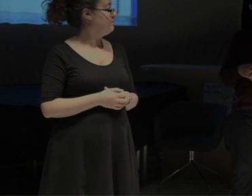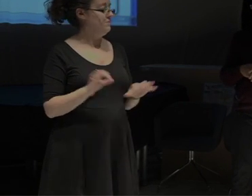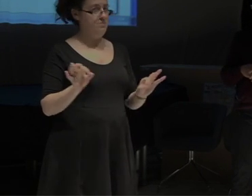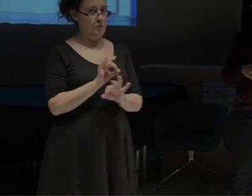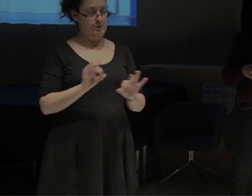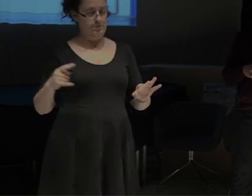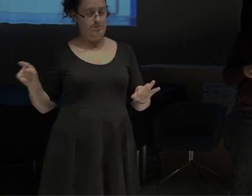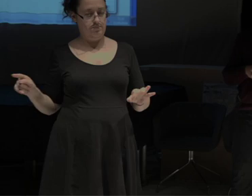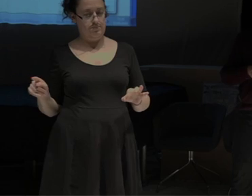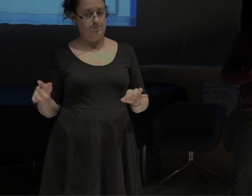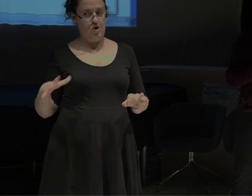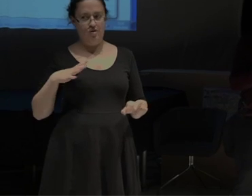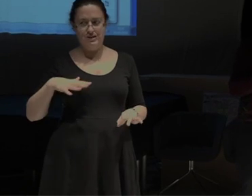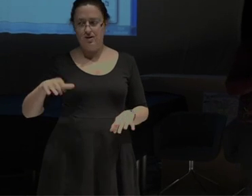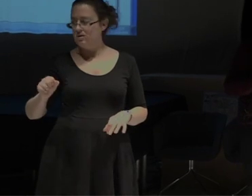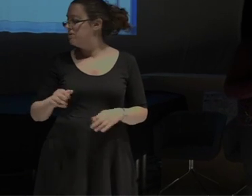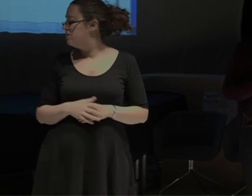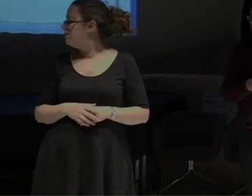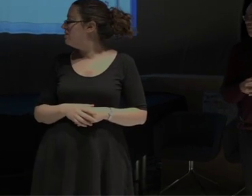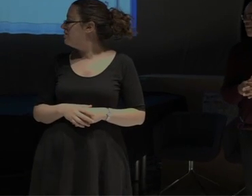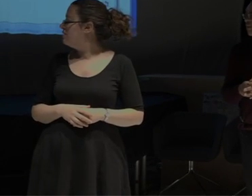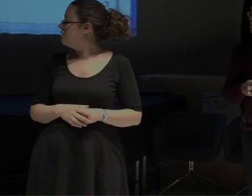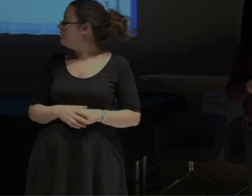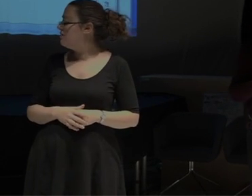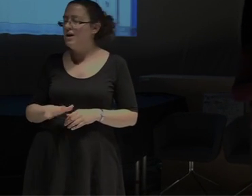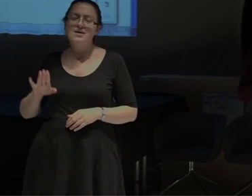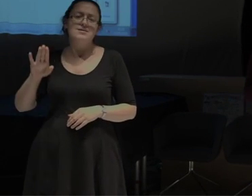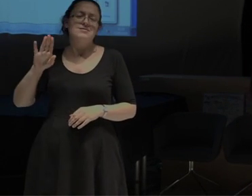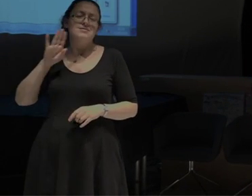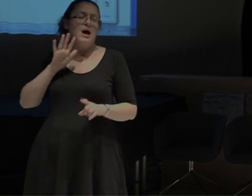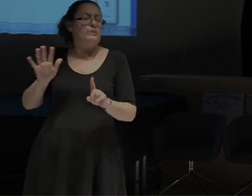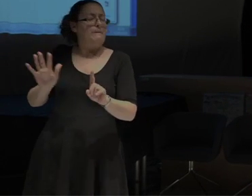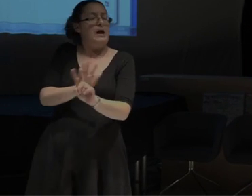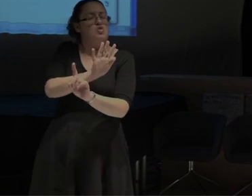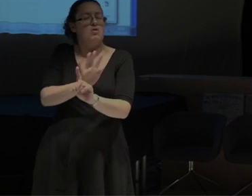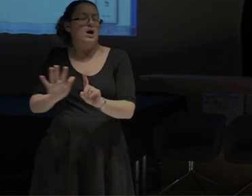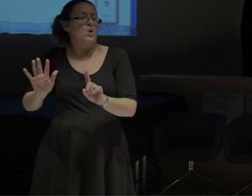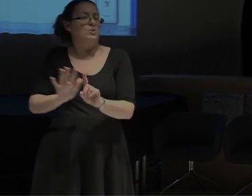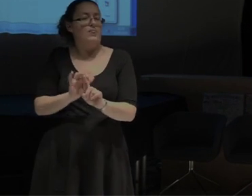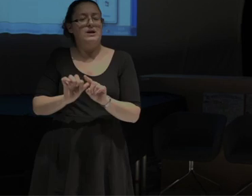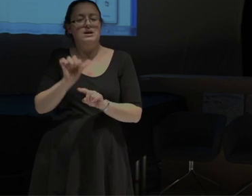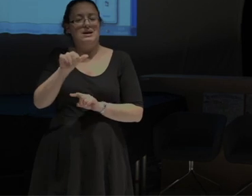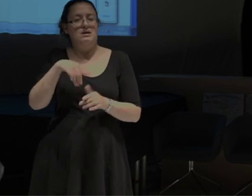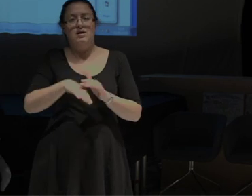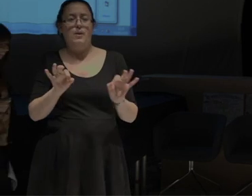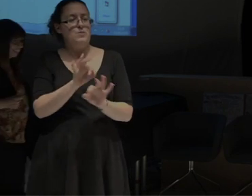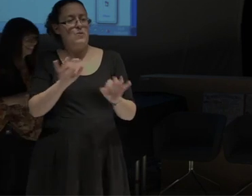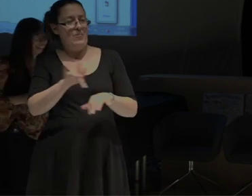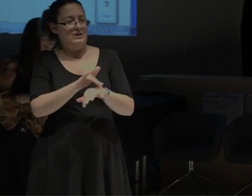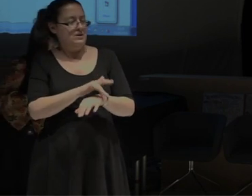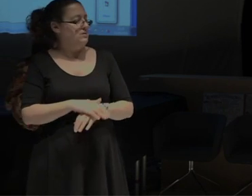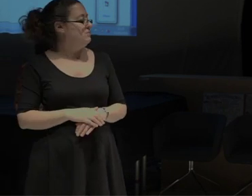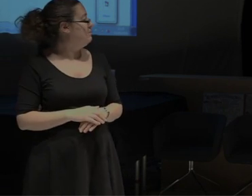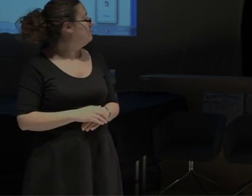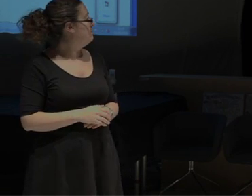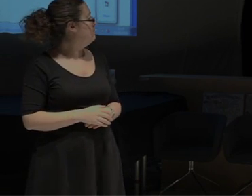Wow, it's already started. We can have it as a soundscape. It's fine, soundscape, isn't it? And then we'll just go straight in, musical theatre style.